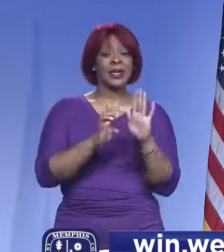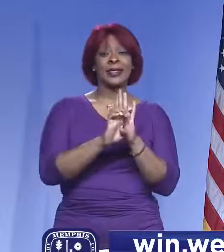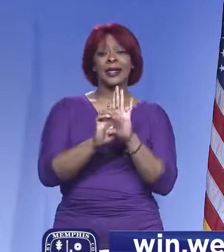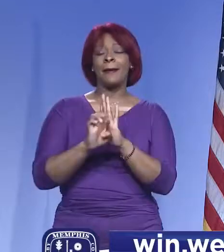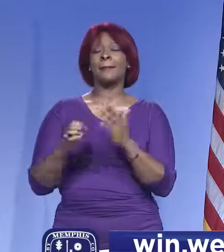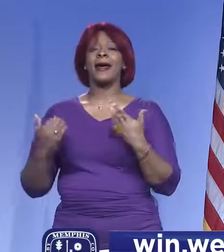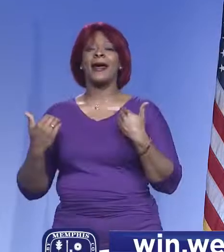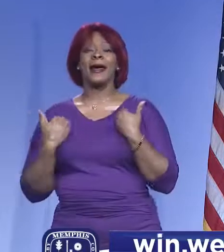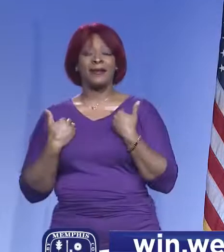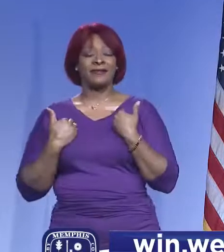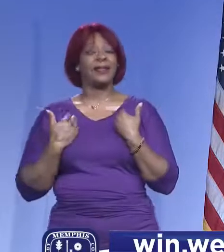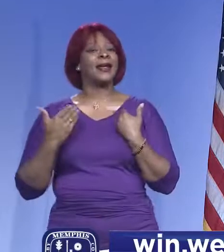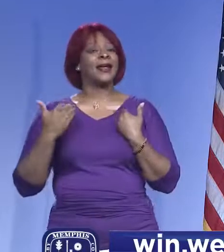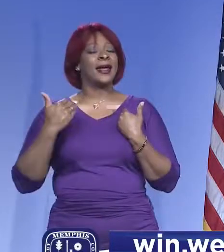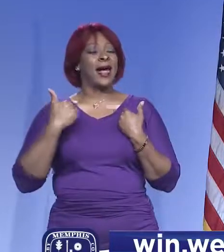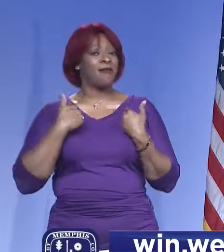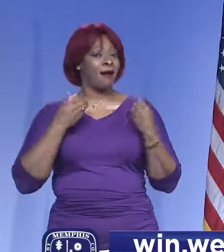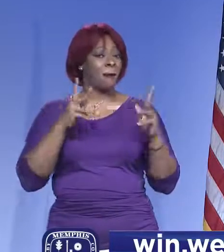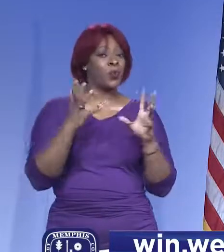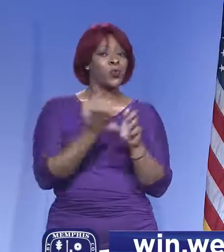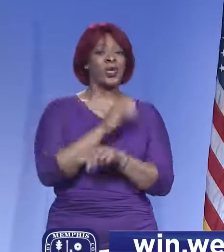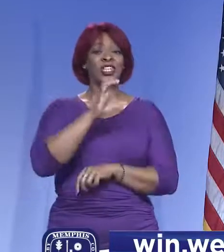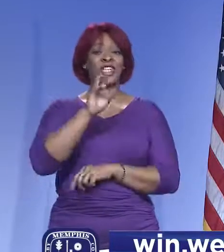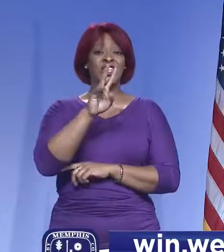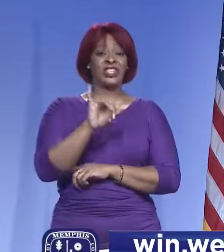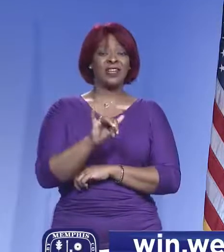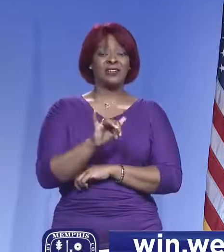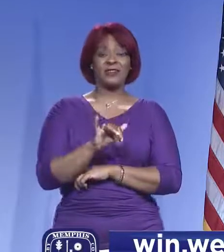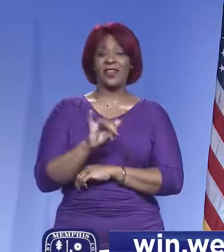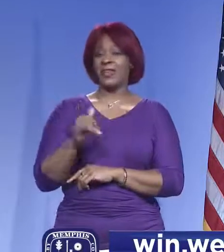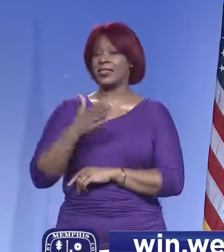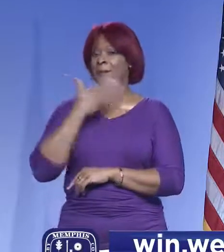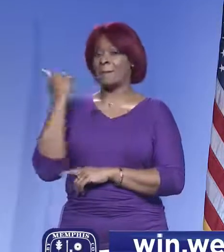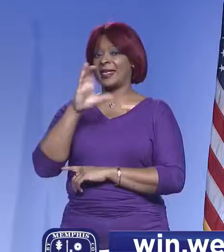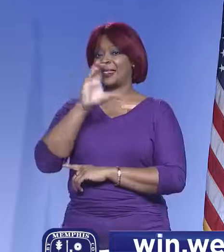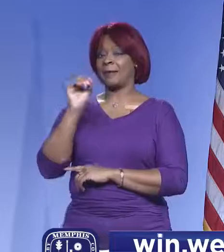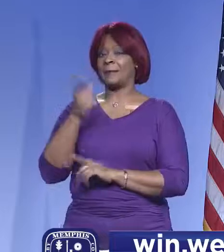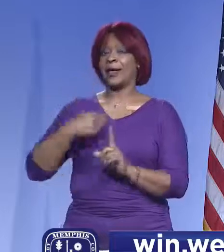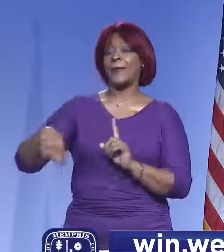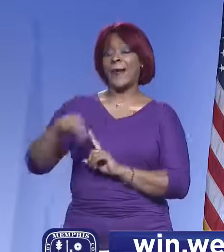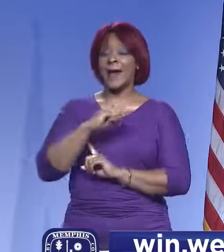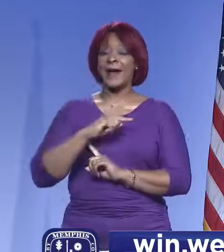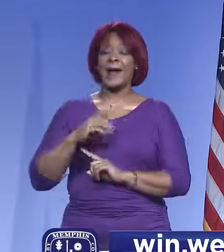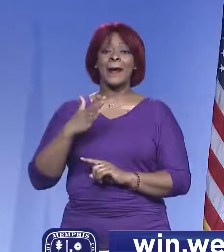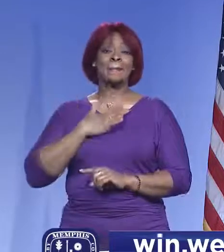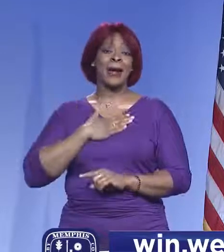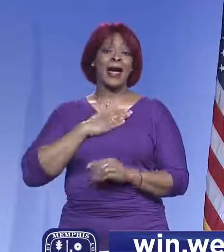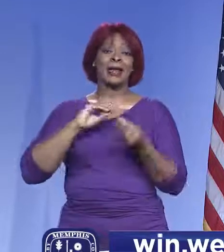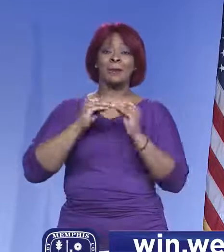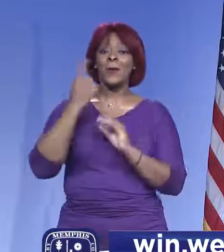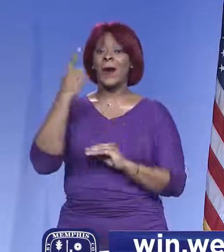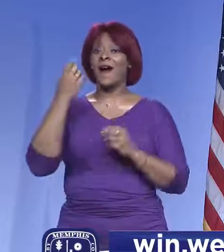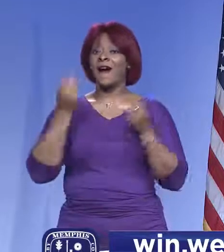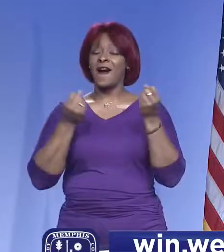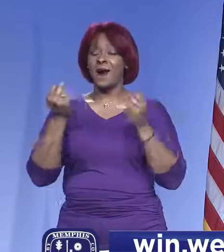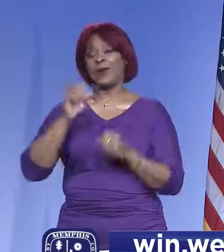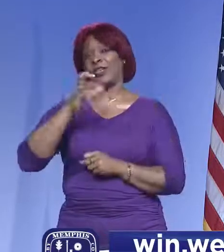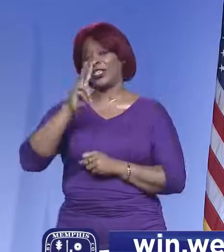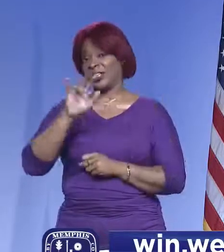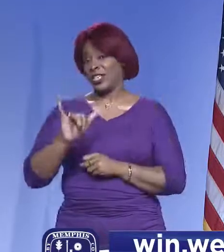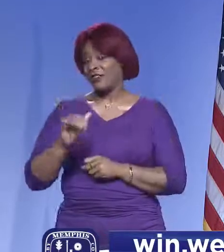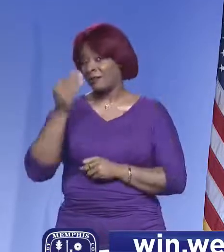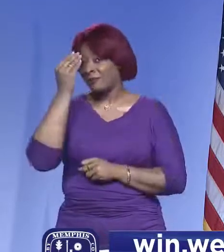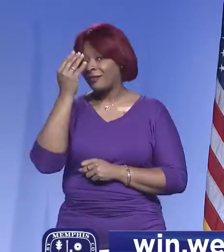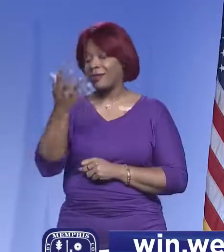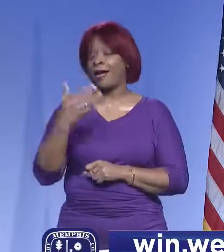had, it's an opportunity to get a Chevrolet. And so that's one of the best companies around. And my first car was a Chevrolet, by the way. So I